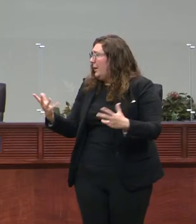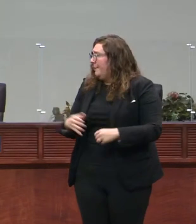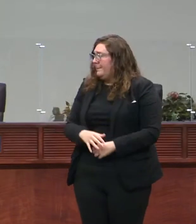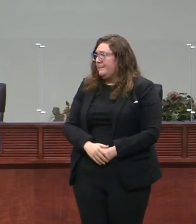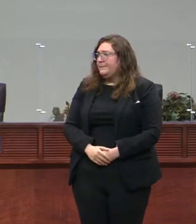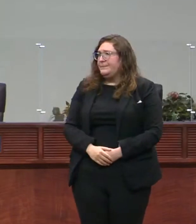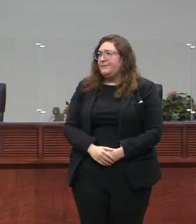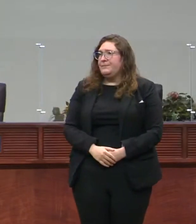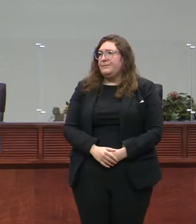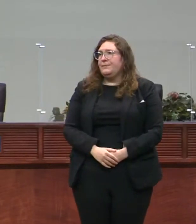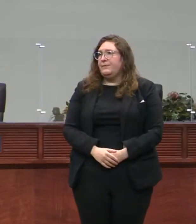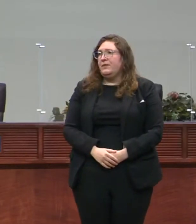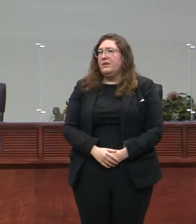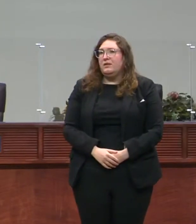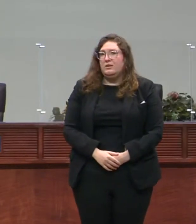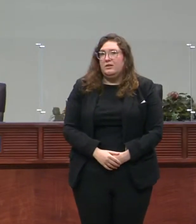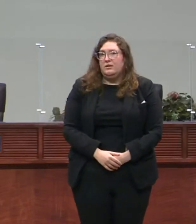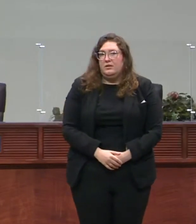have?